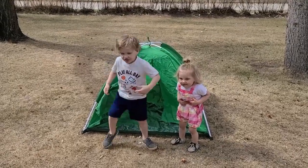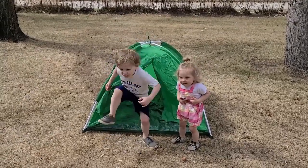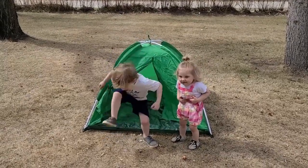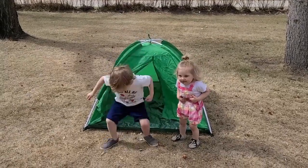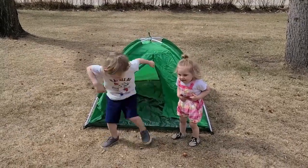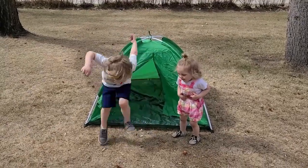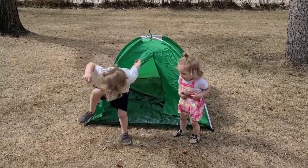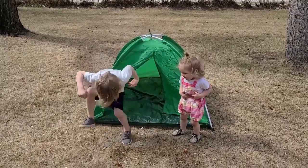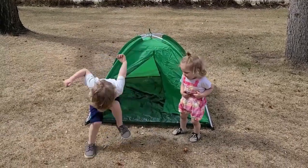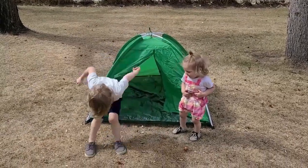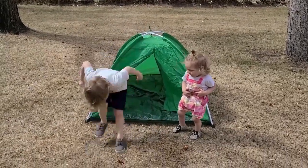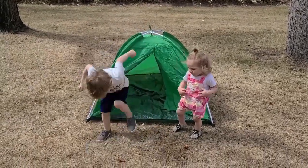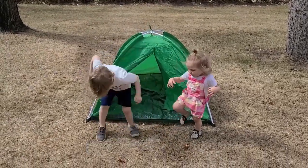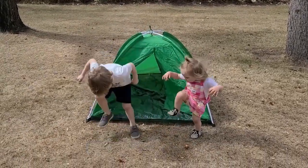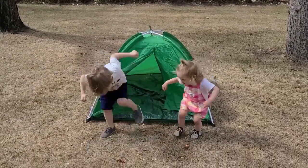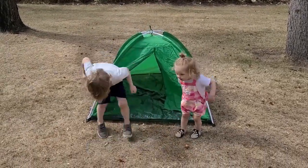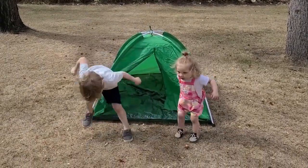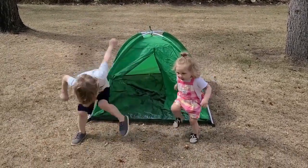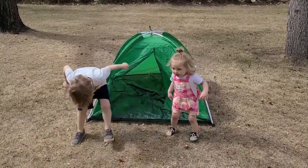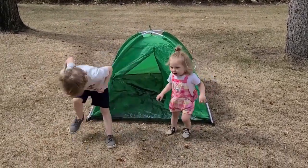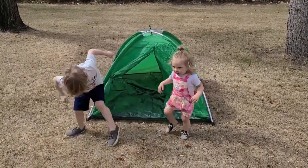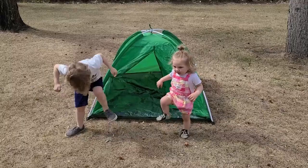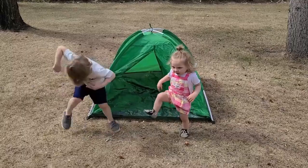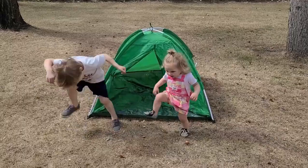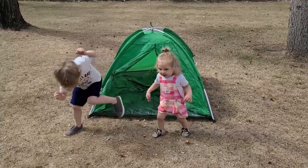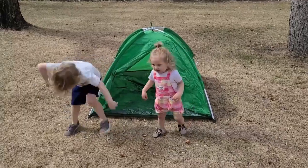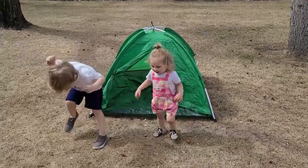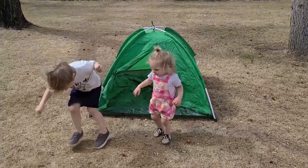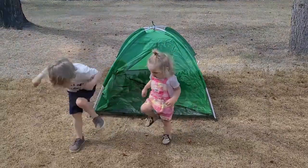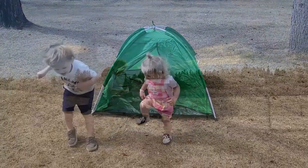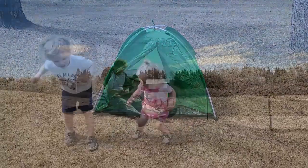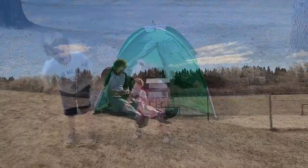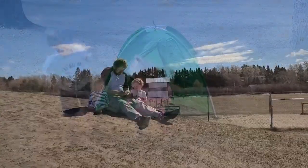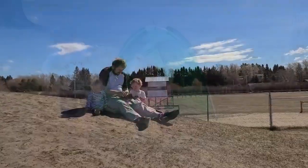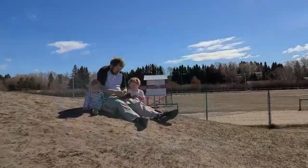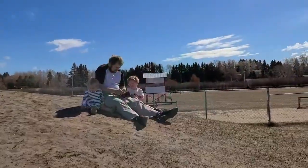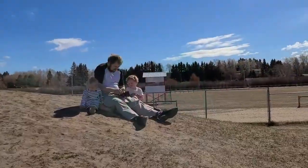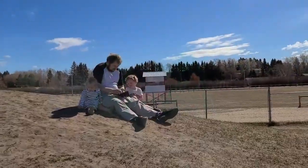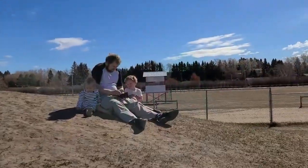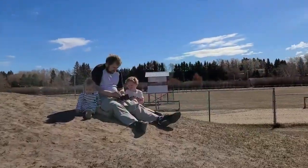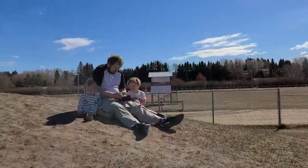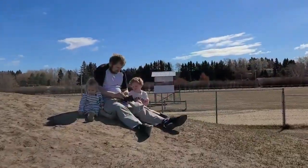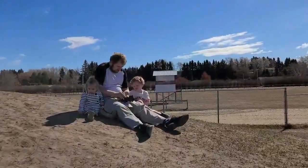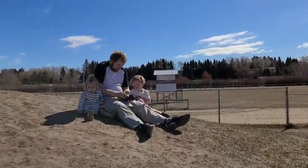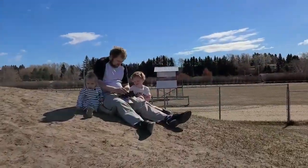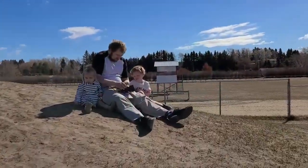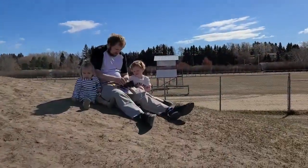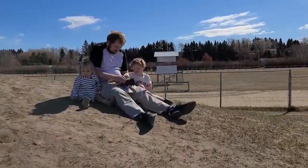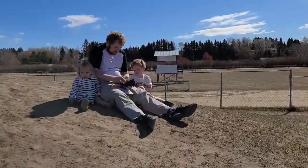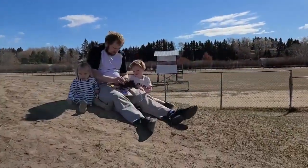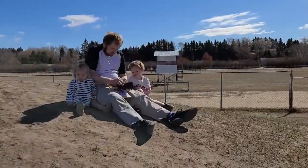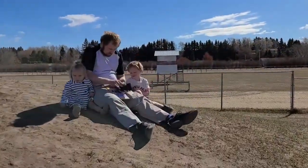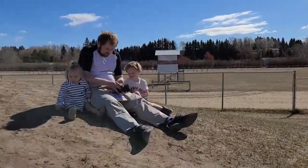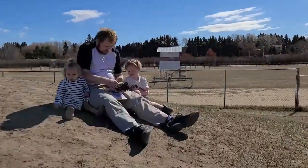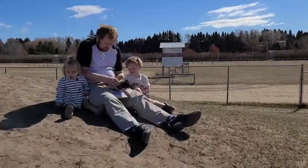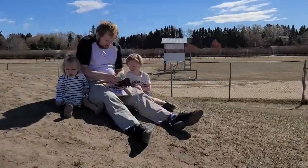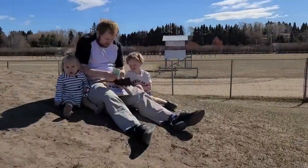another. Yes, me too, that's for sure, the others answered. The Israelites should have remembered all the ways God